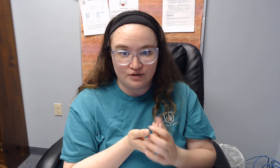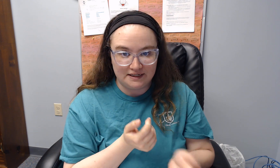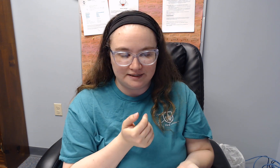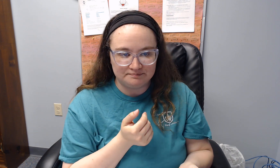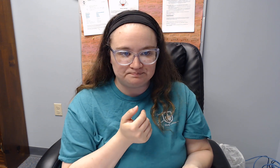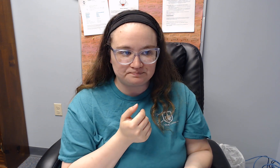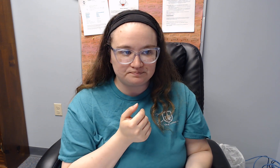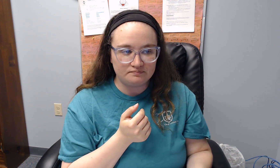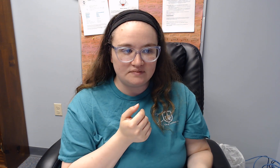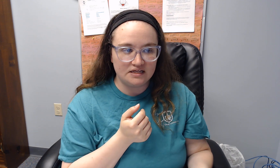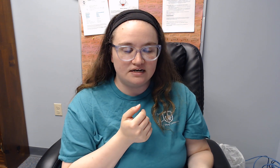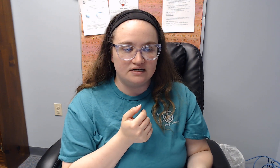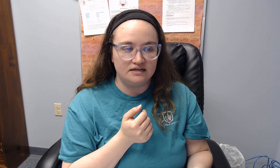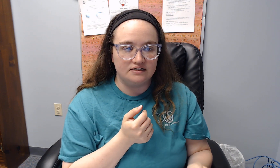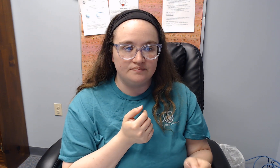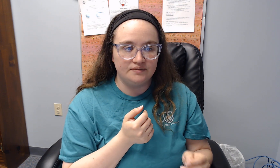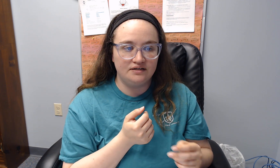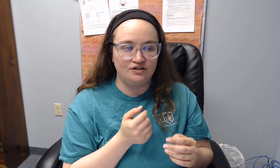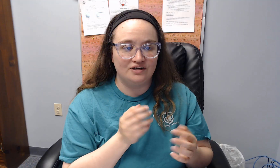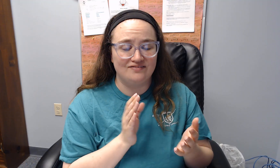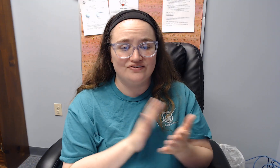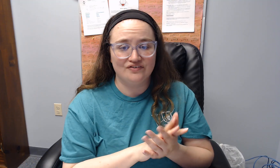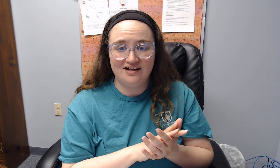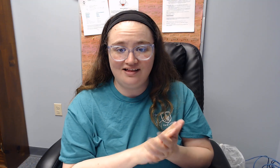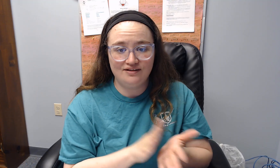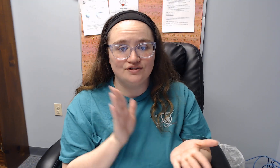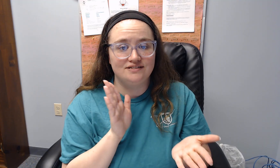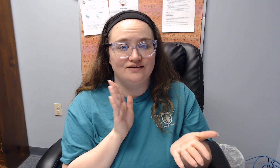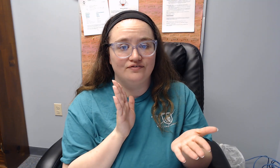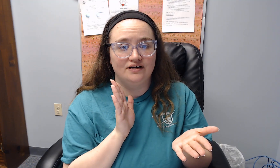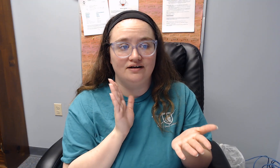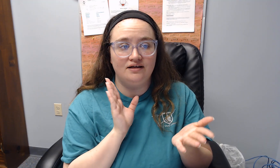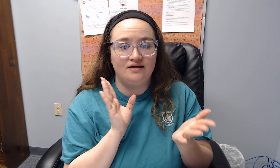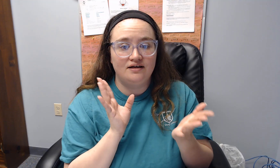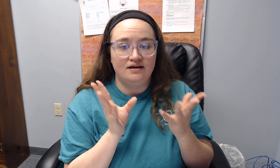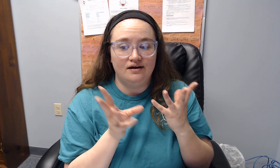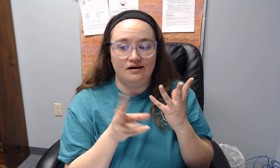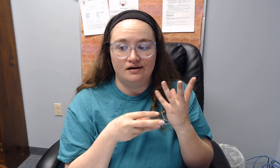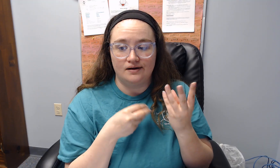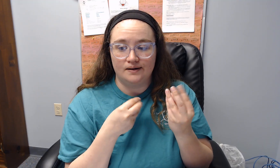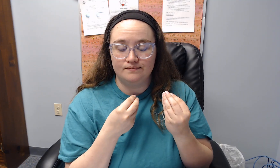ringing. You can have different colors, different